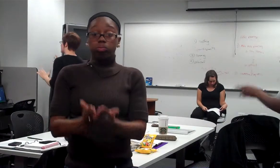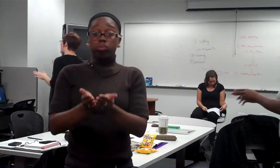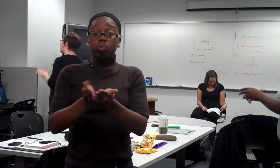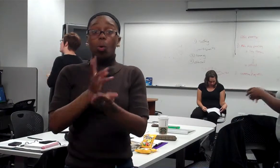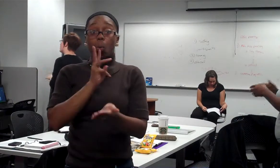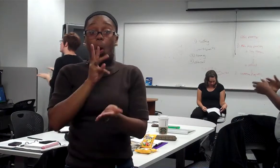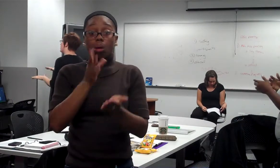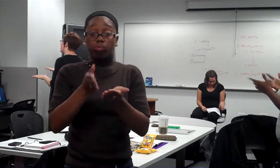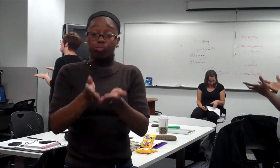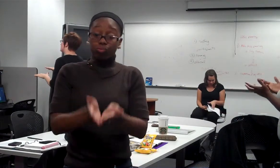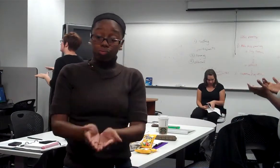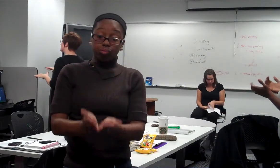and